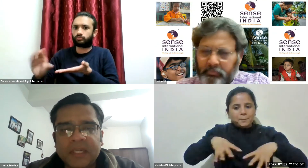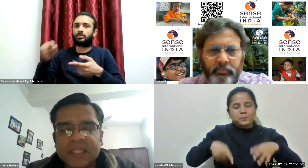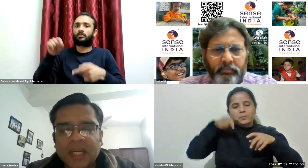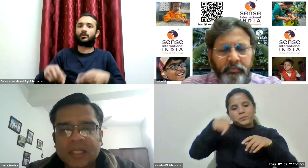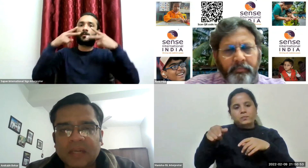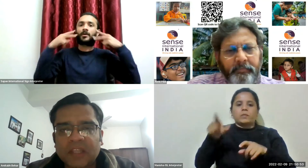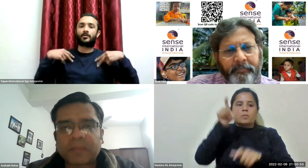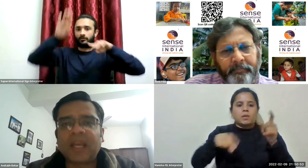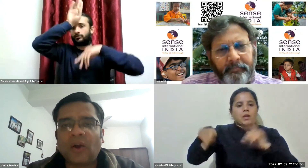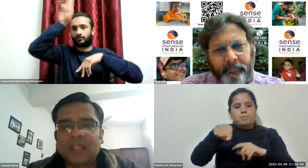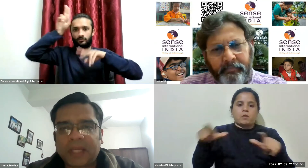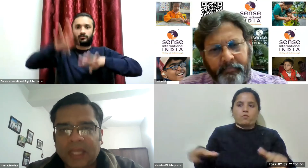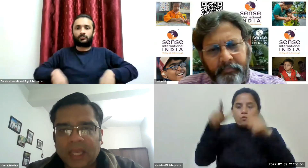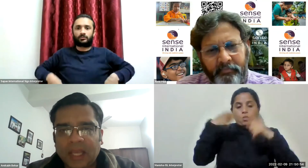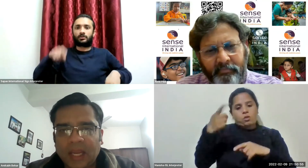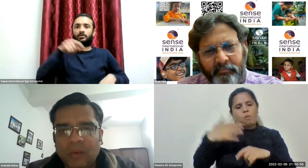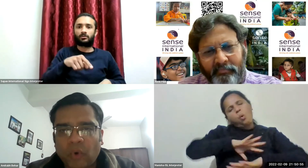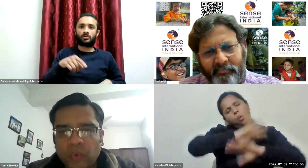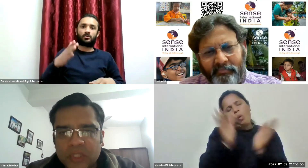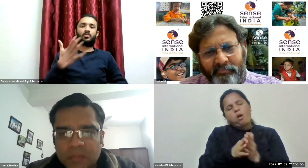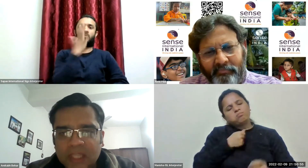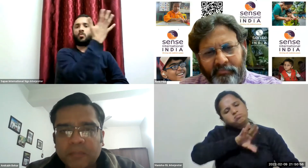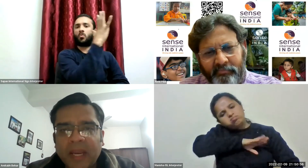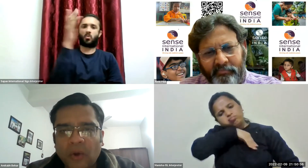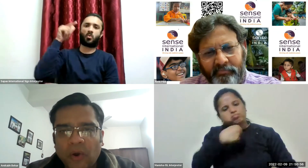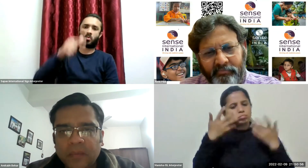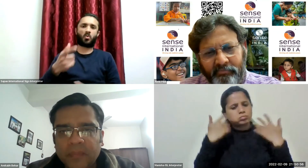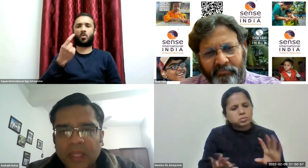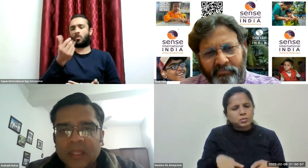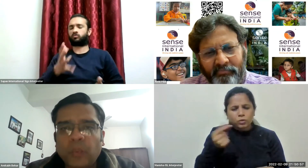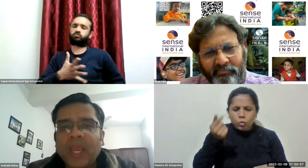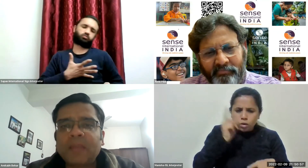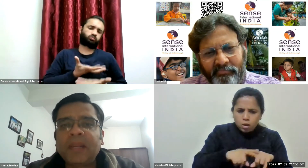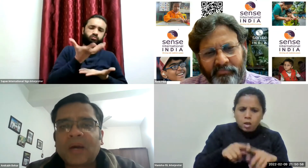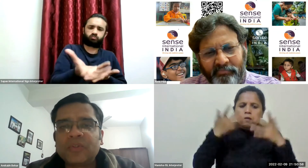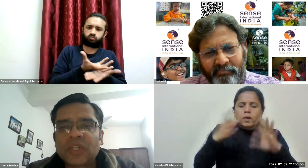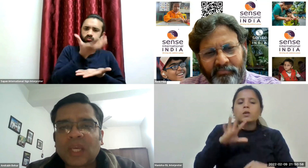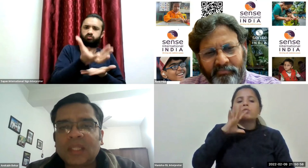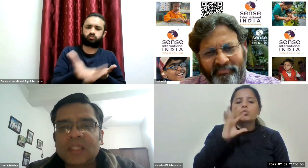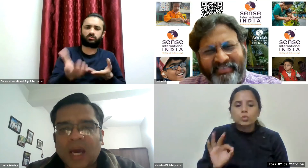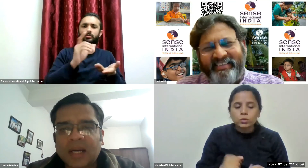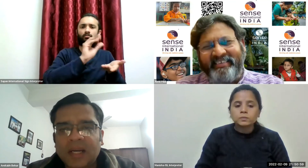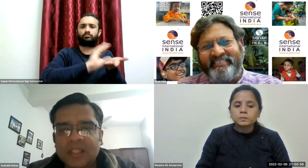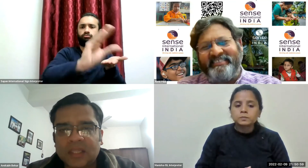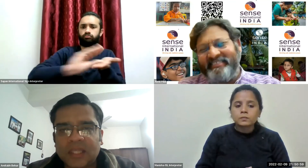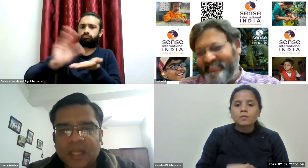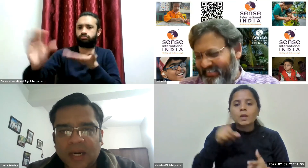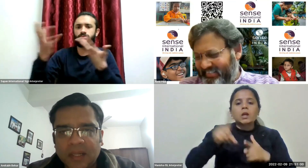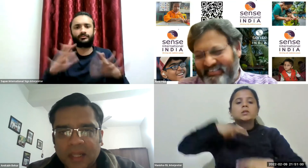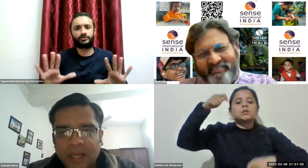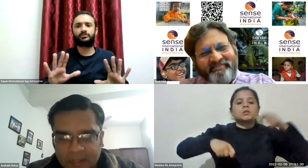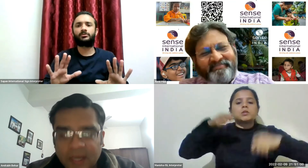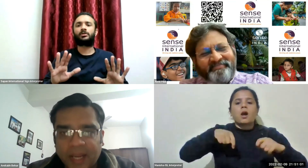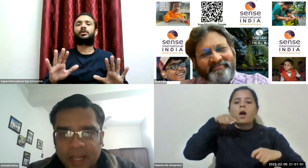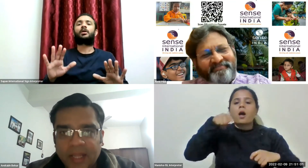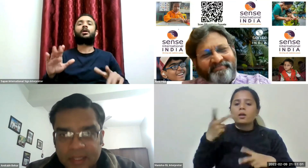time, the government said that we are spending all the money. And what was it being spent on? The VIP lounge in Jharkhand and